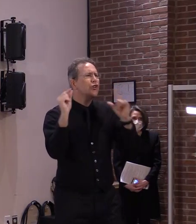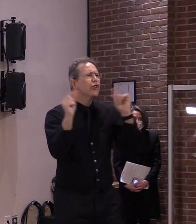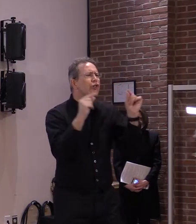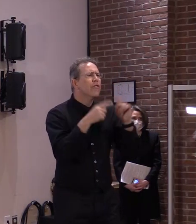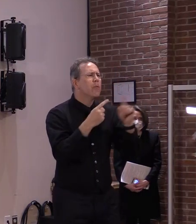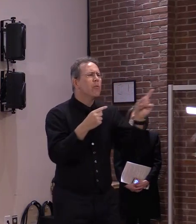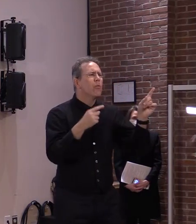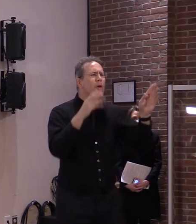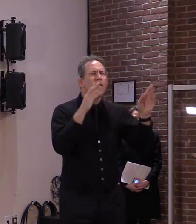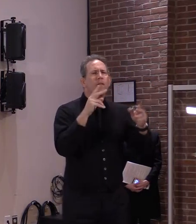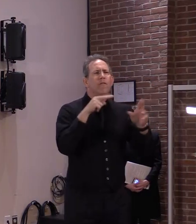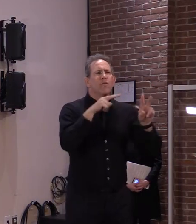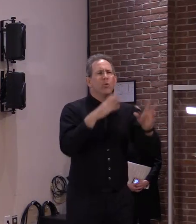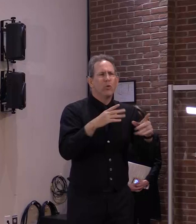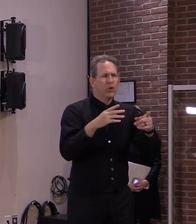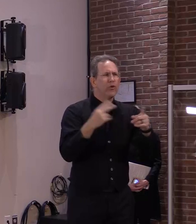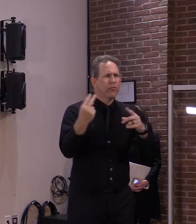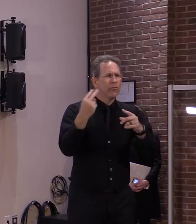her child's